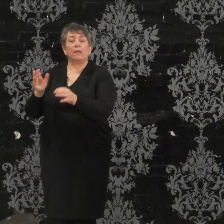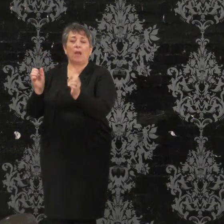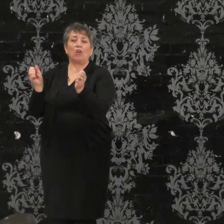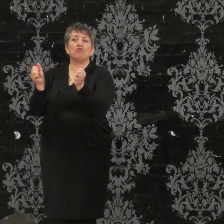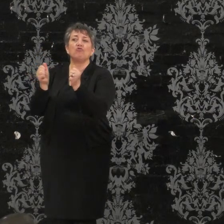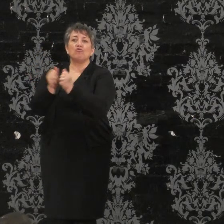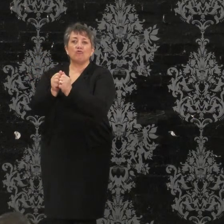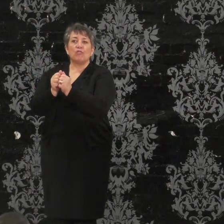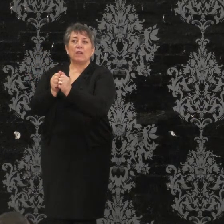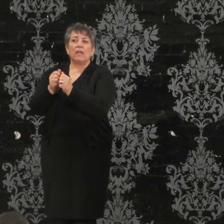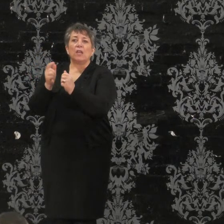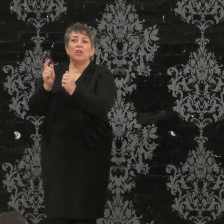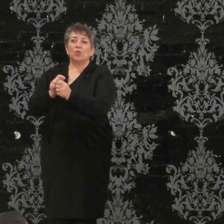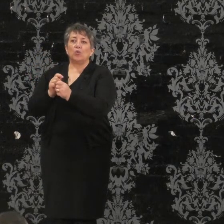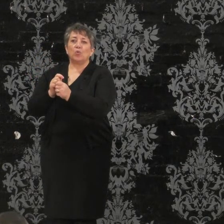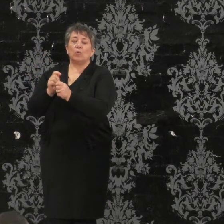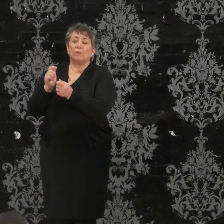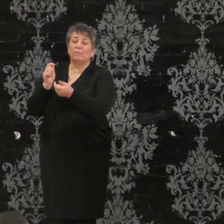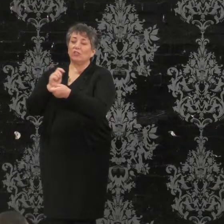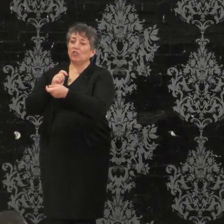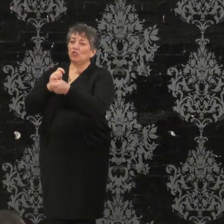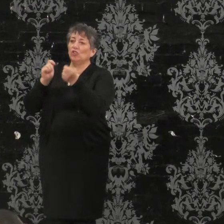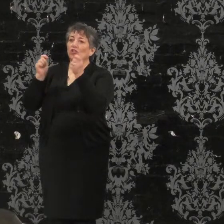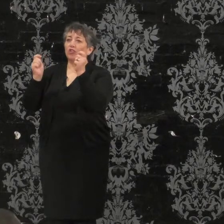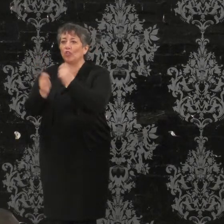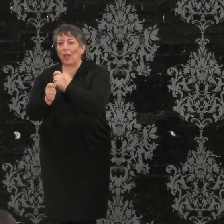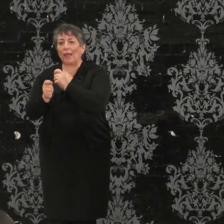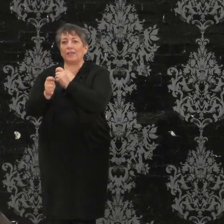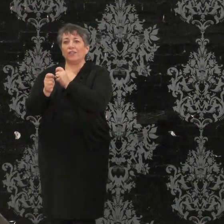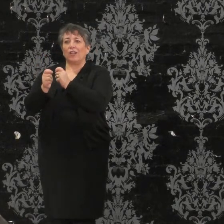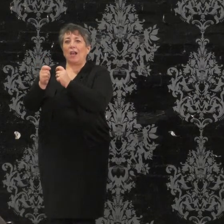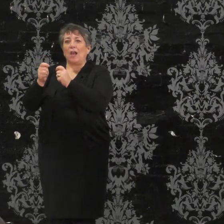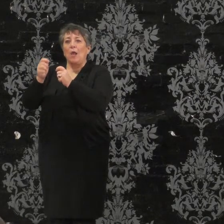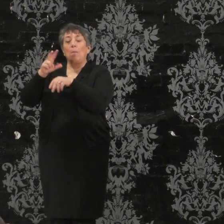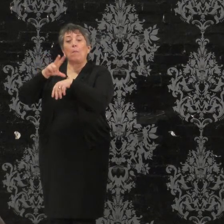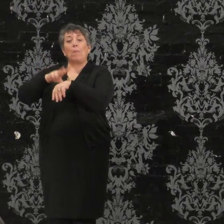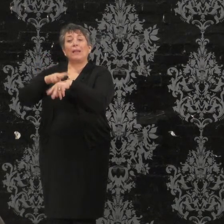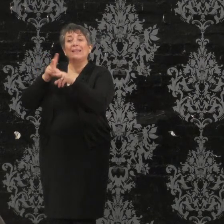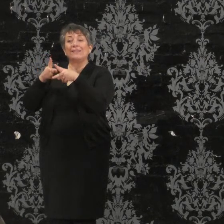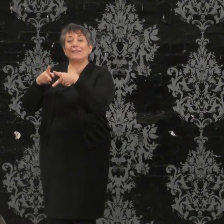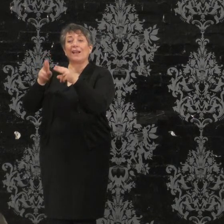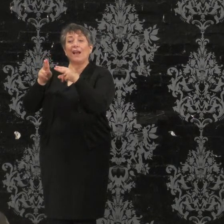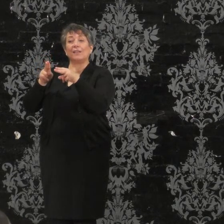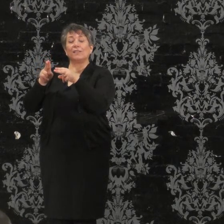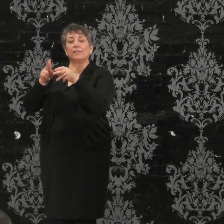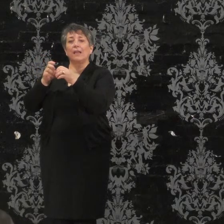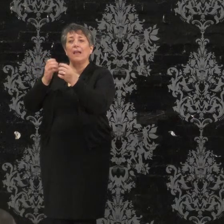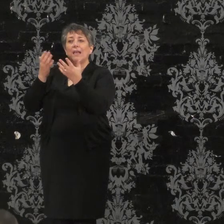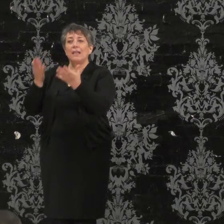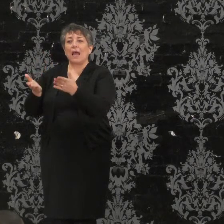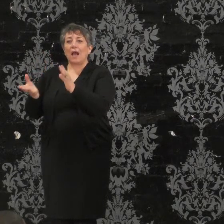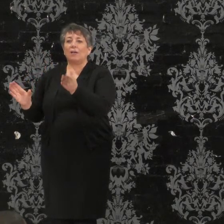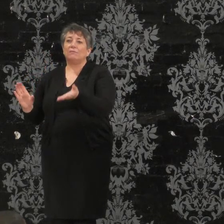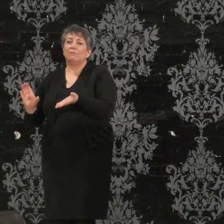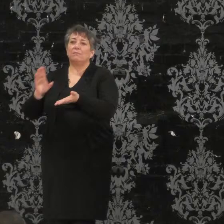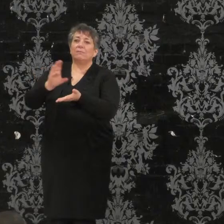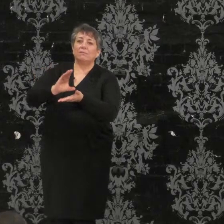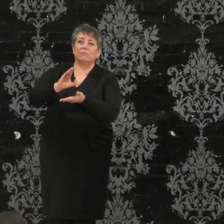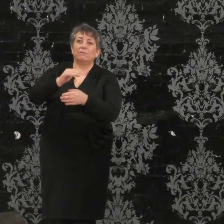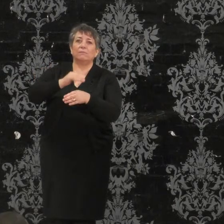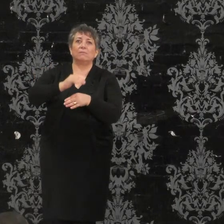cuts, the number of police officers serving on the streets of London now stands at more